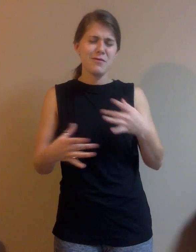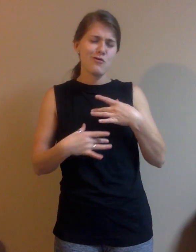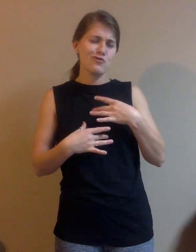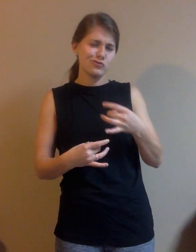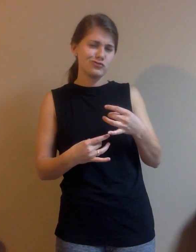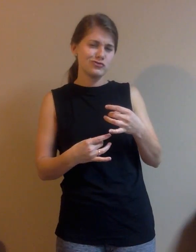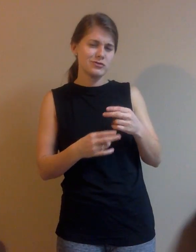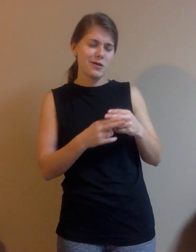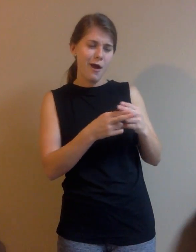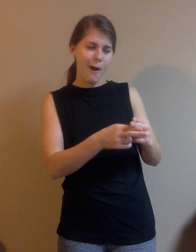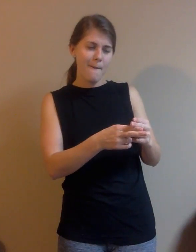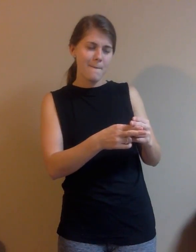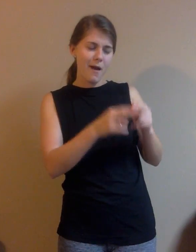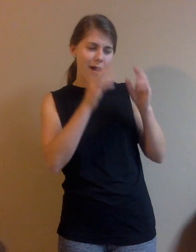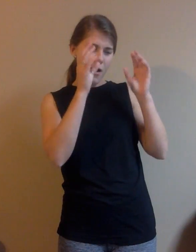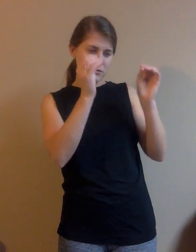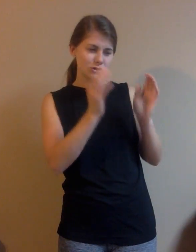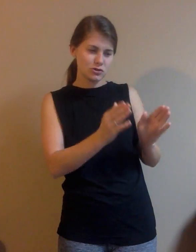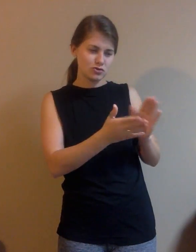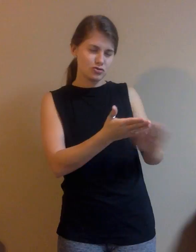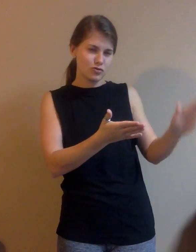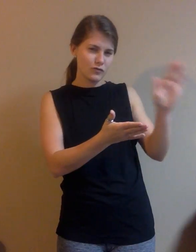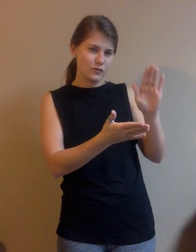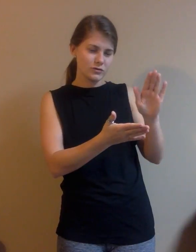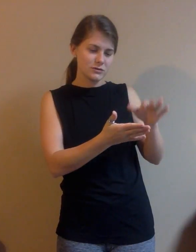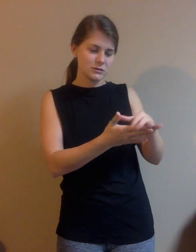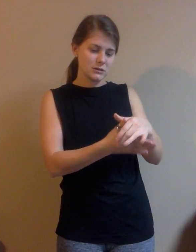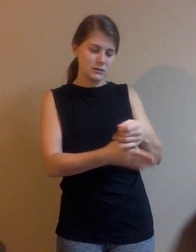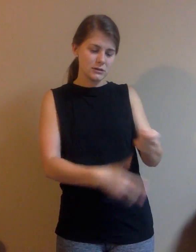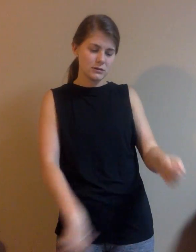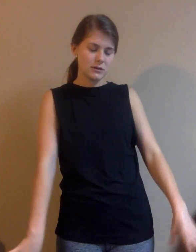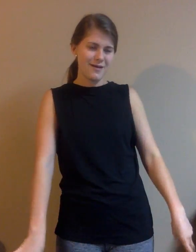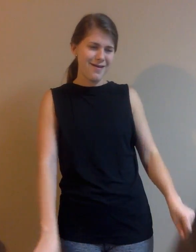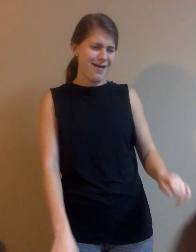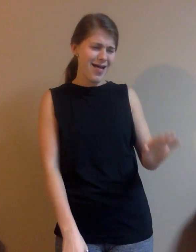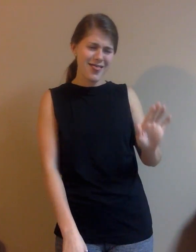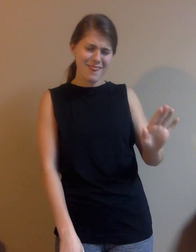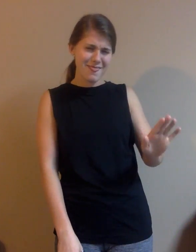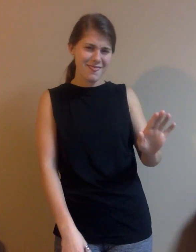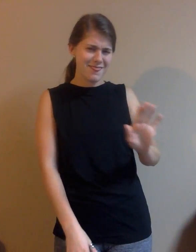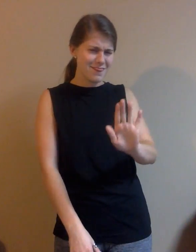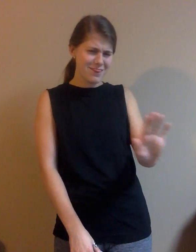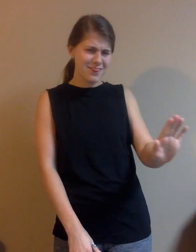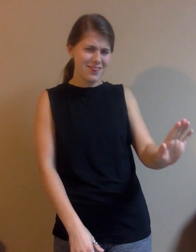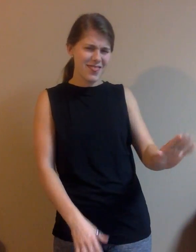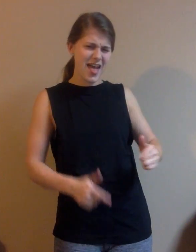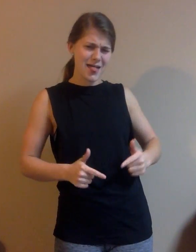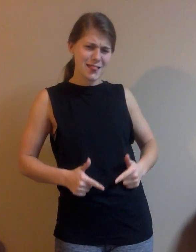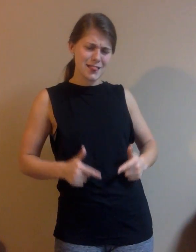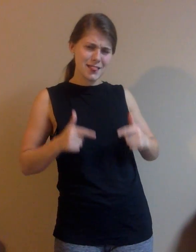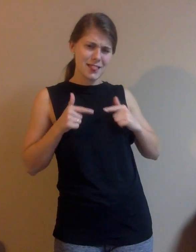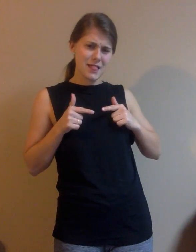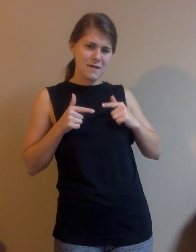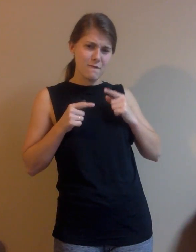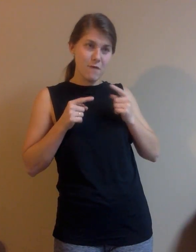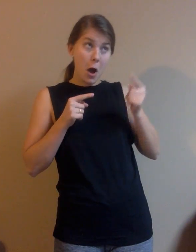they live in their heads. They live up there and slightly to one side. They're disembodied, you know, in a kind